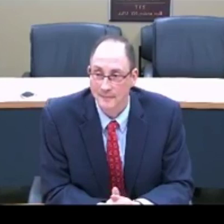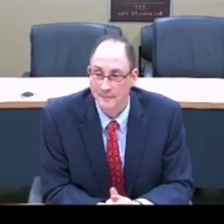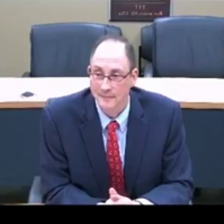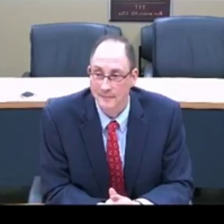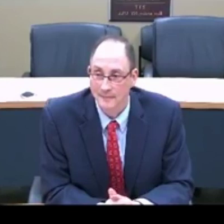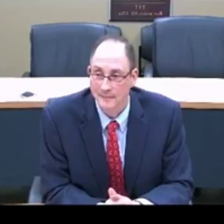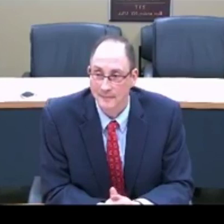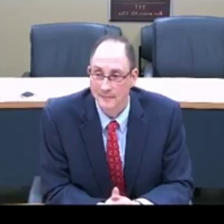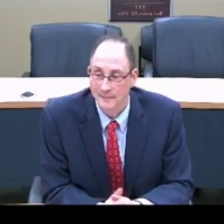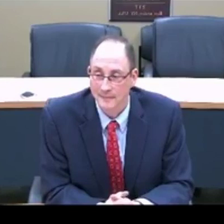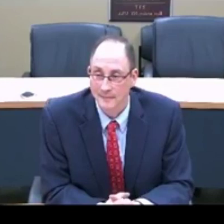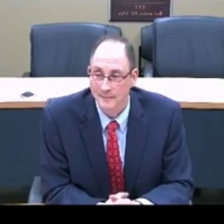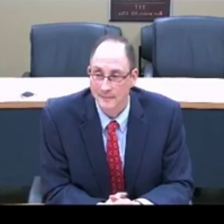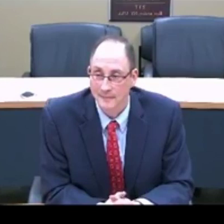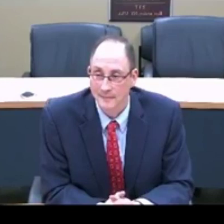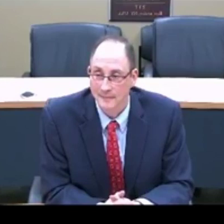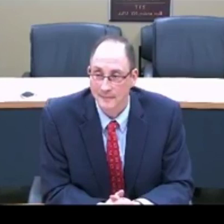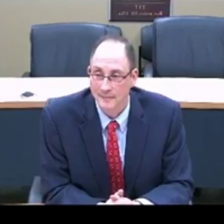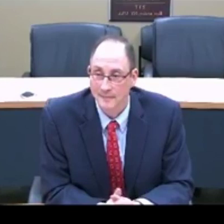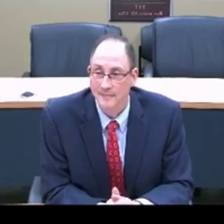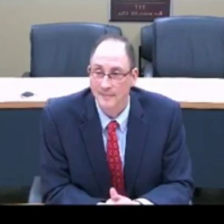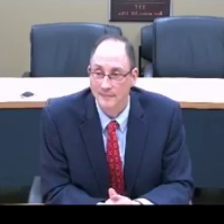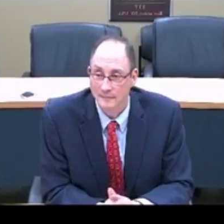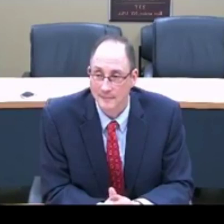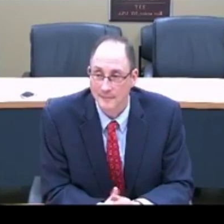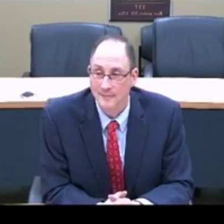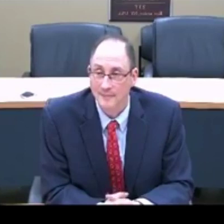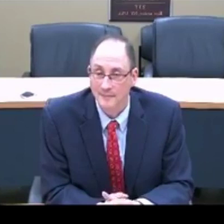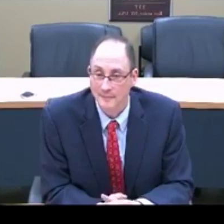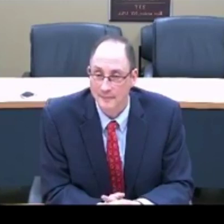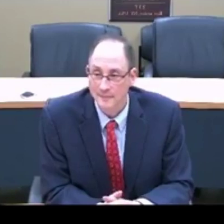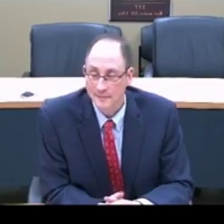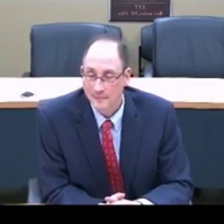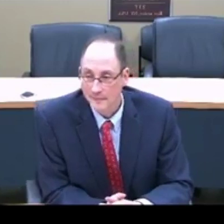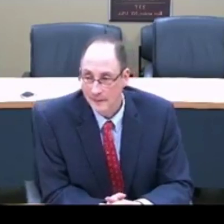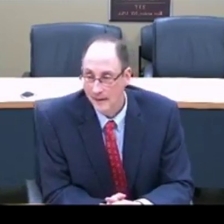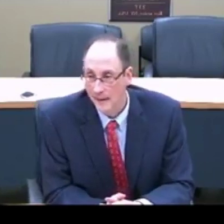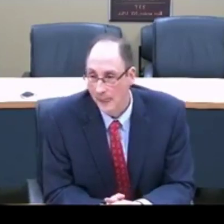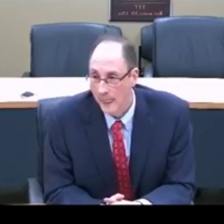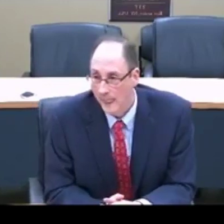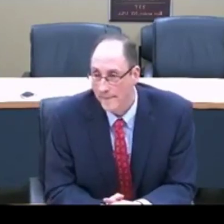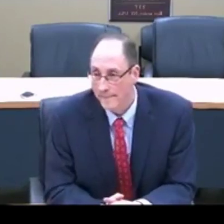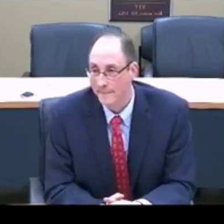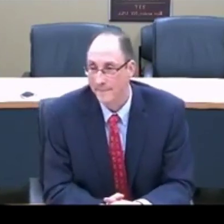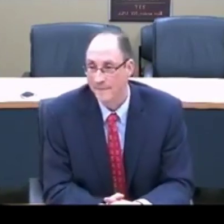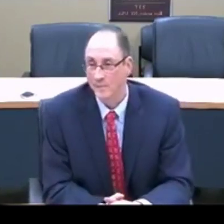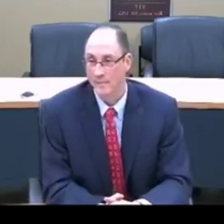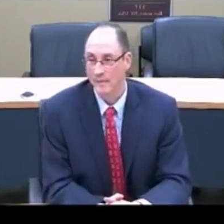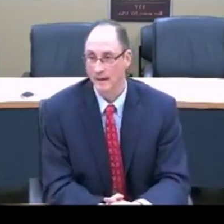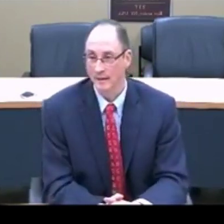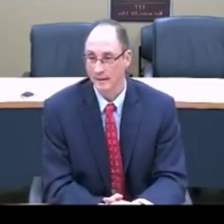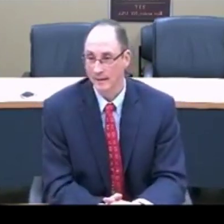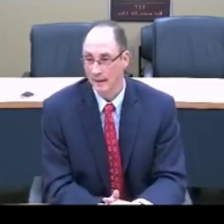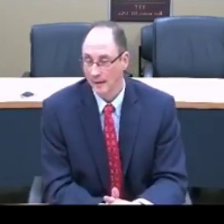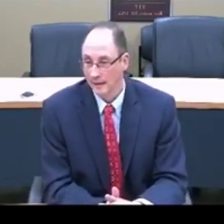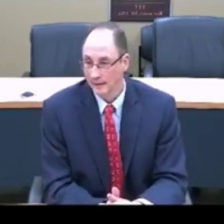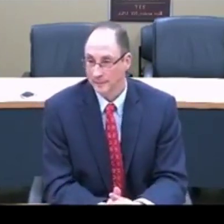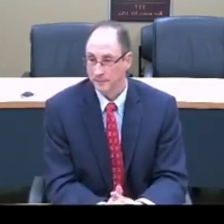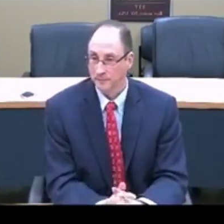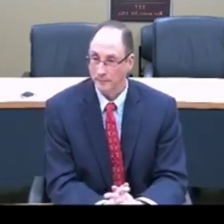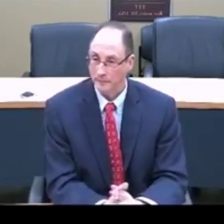means hiring people that are deaf and hard of hearing, but I think that in the first place, I'm going to recommend you as a partner